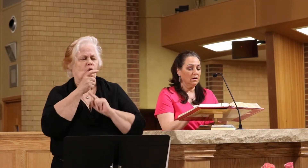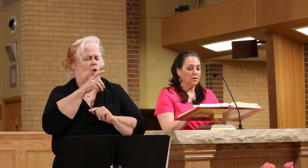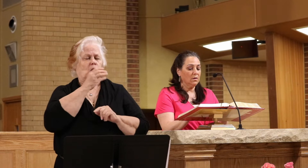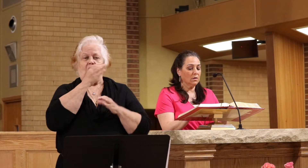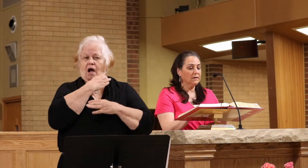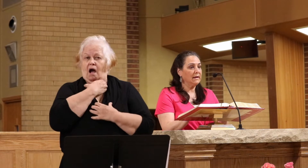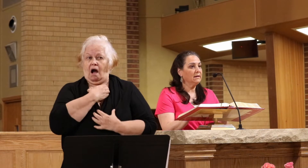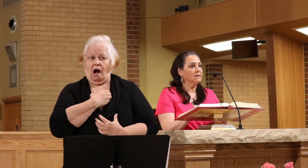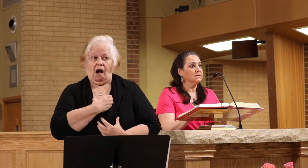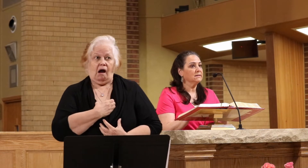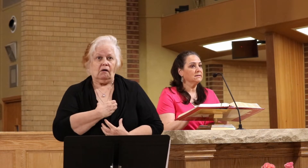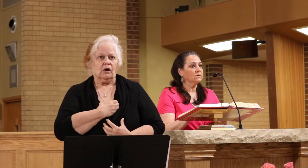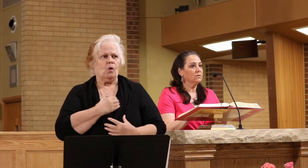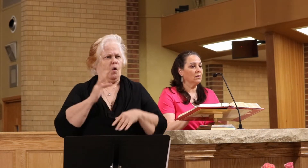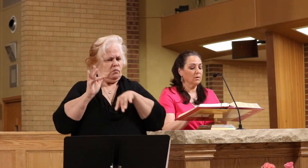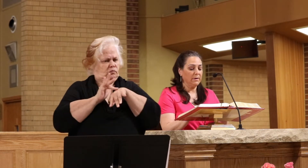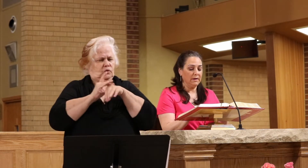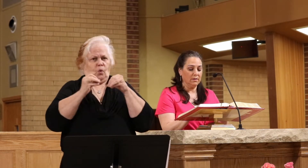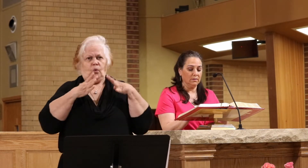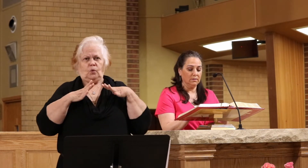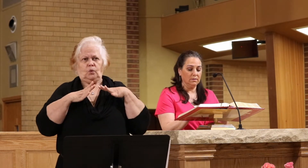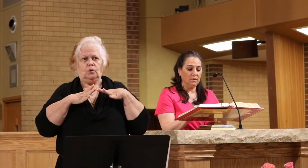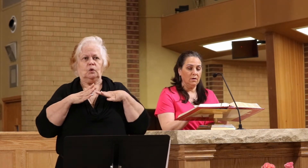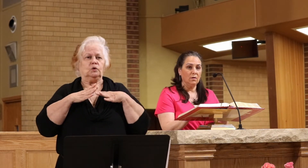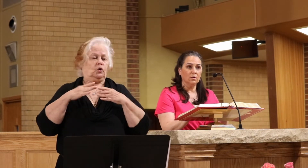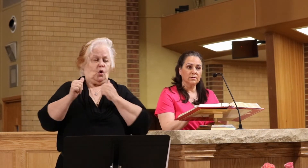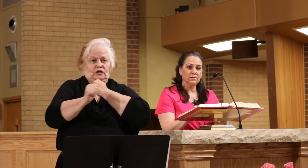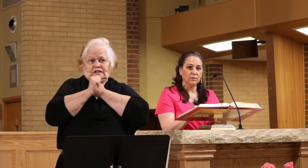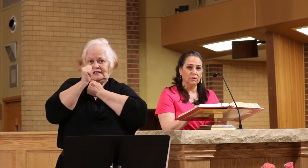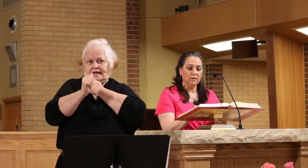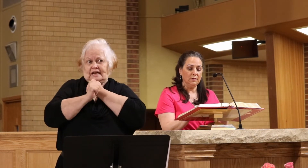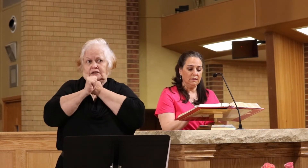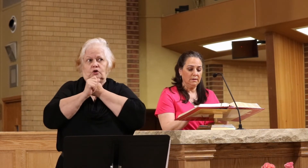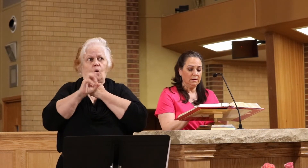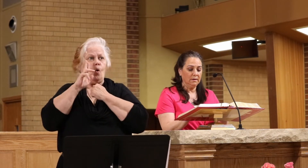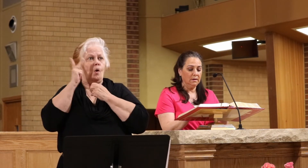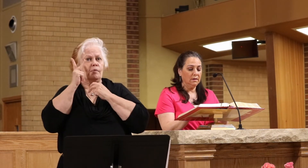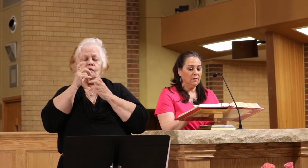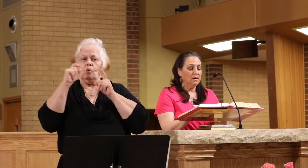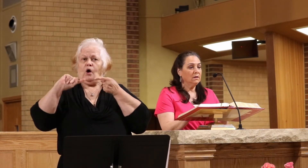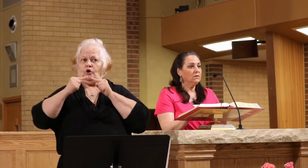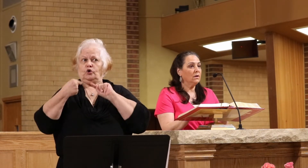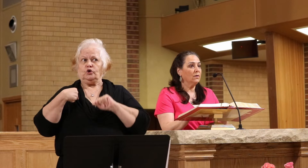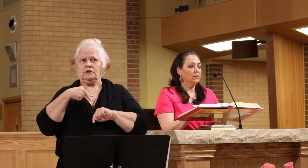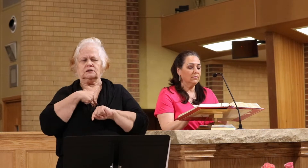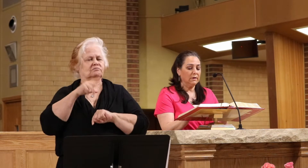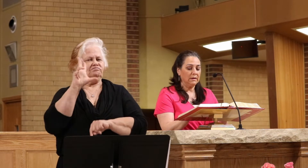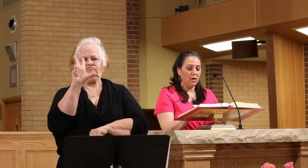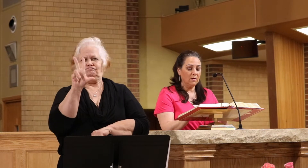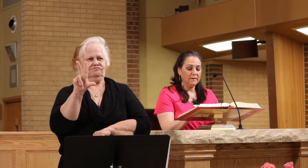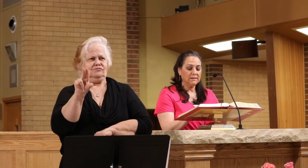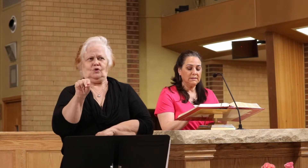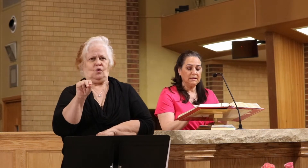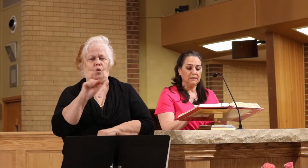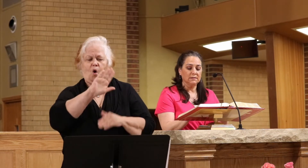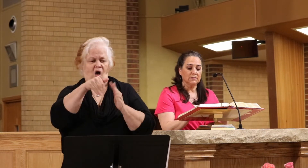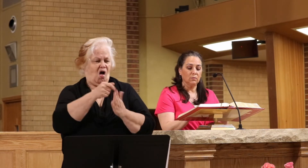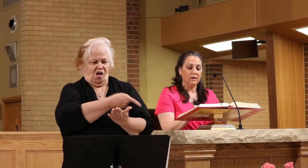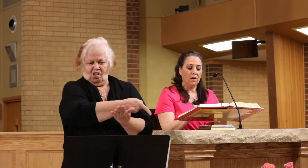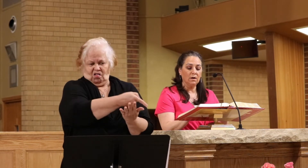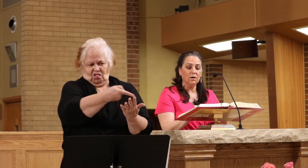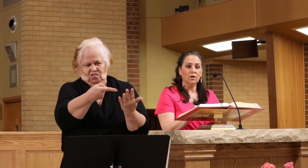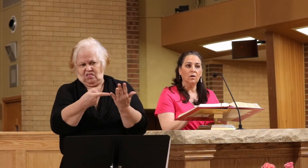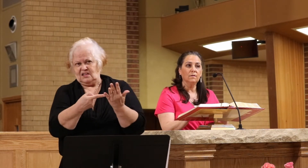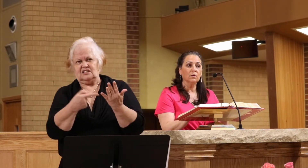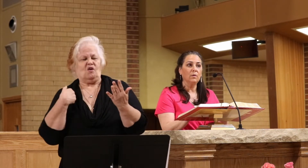famine or nakedness or peril or the sword? No, in all these things